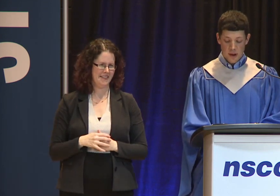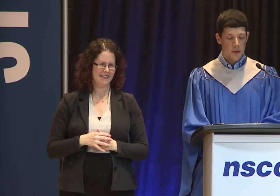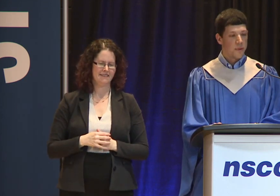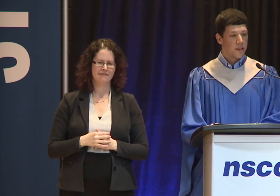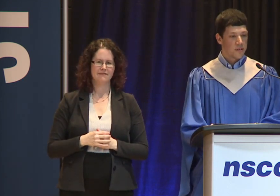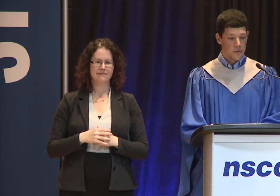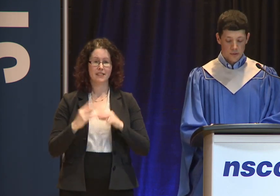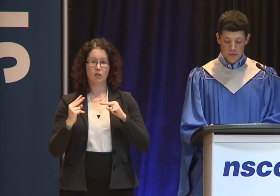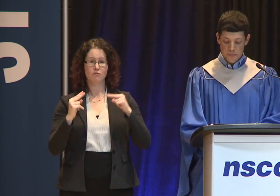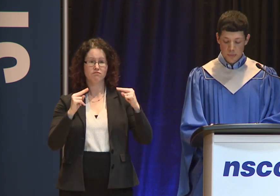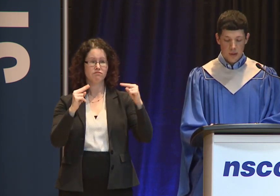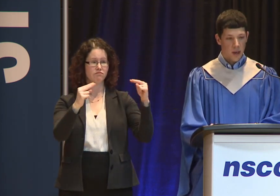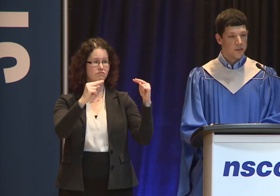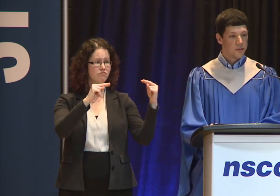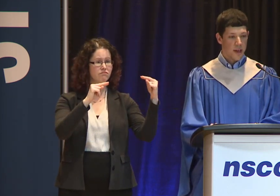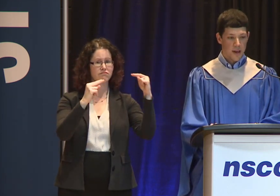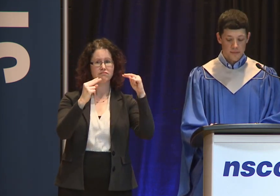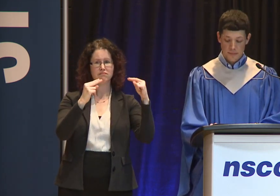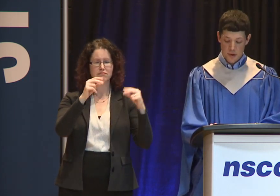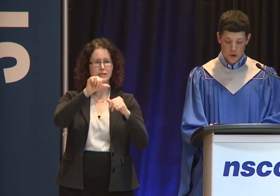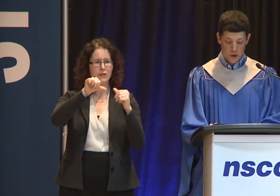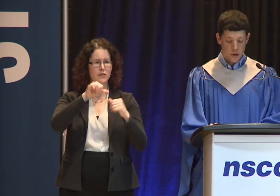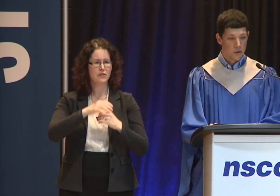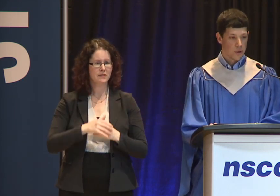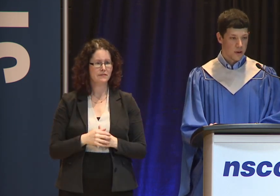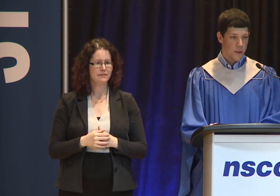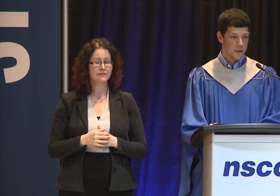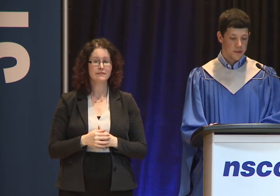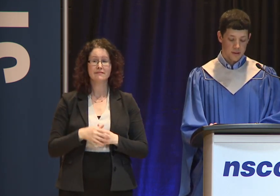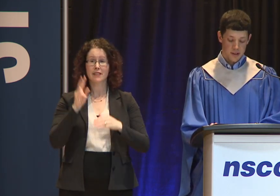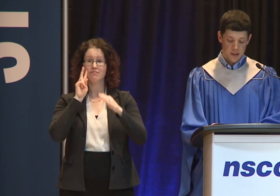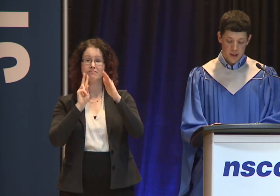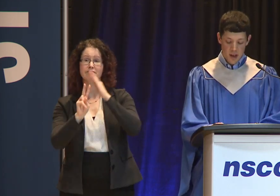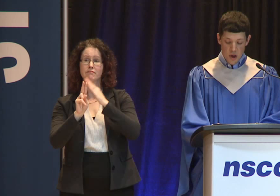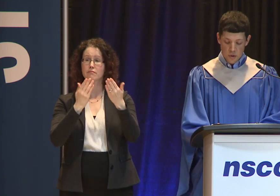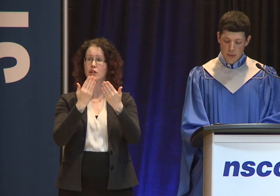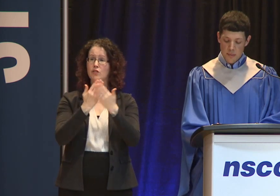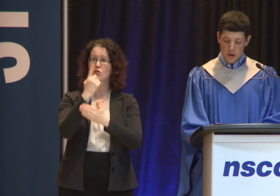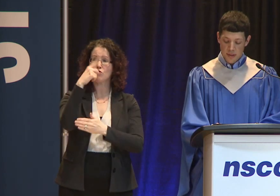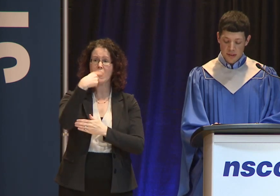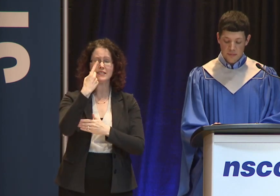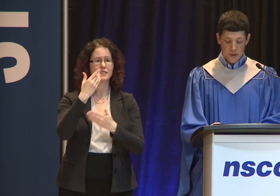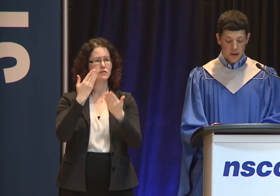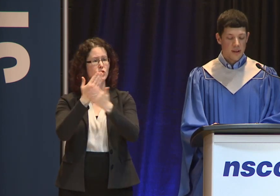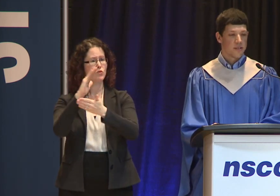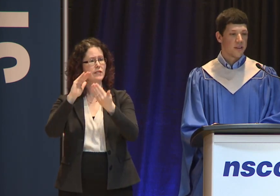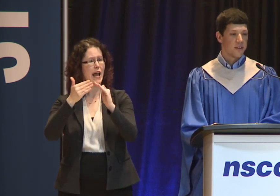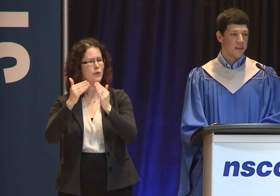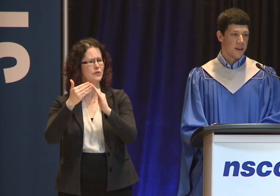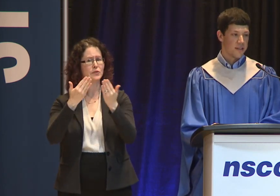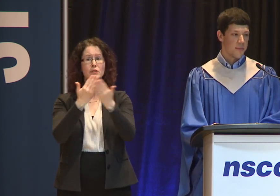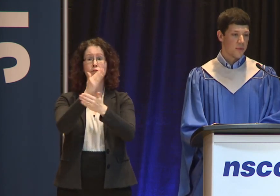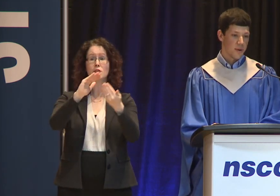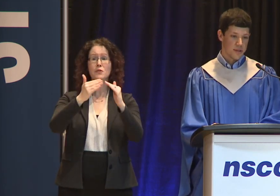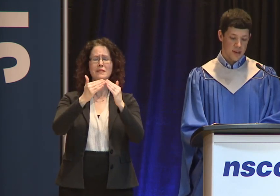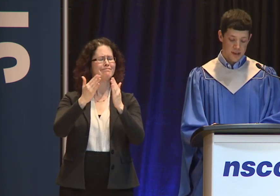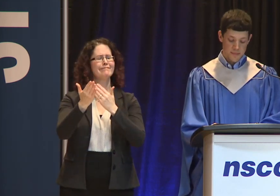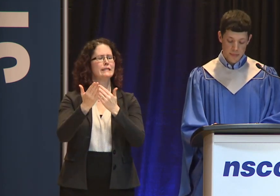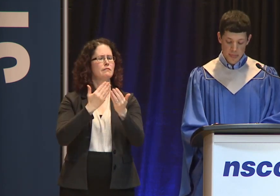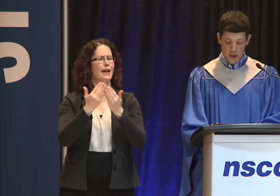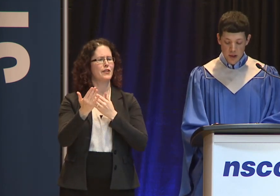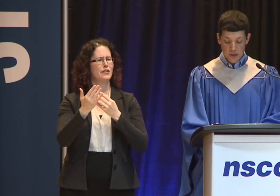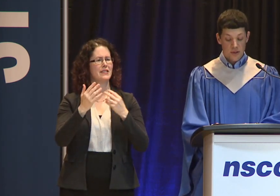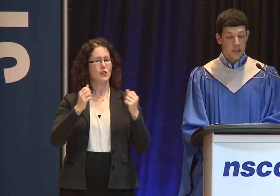space, whether it be at a school, a new town, or a new career opportunity, remember that the fear and uncertainty are a temporary